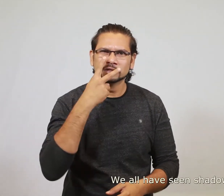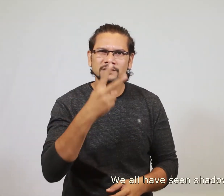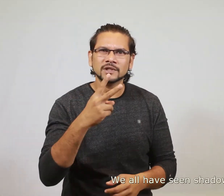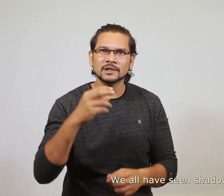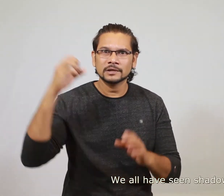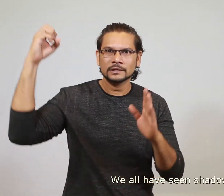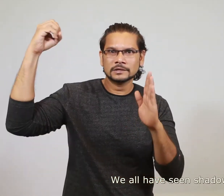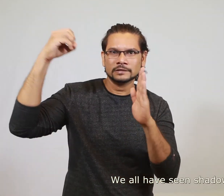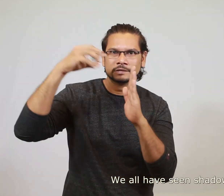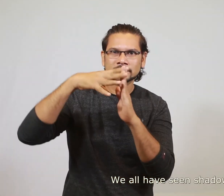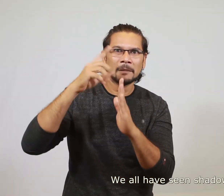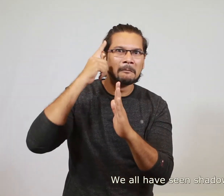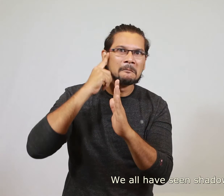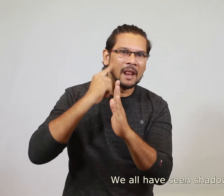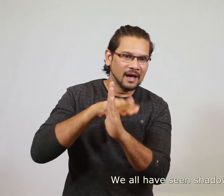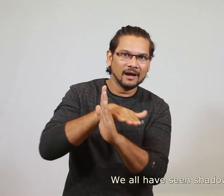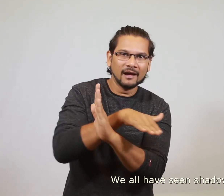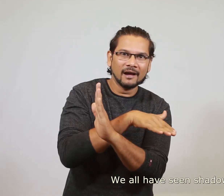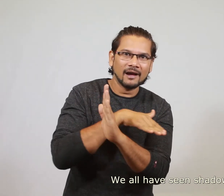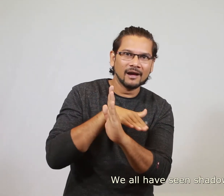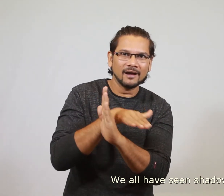We all have seen shadows.